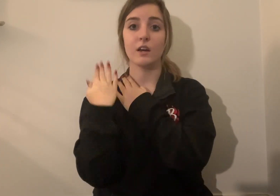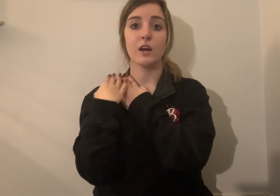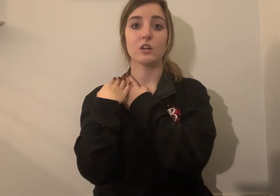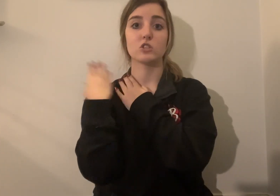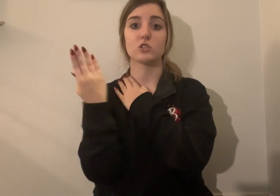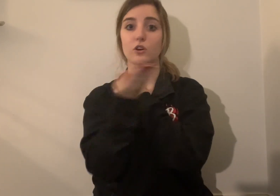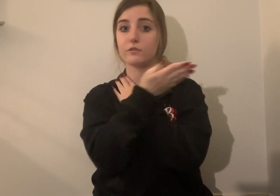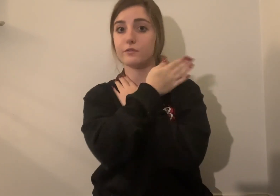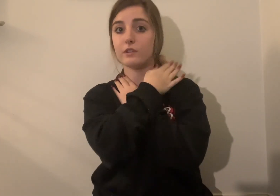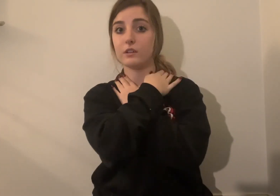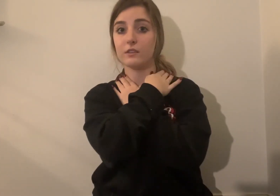Scarf.